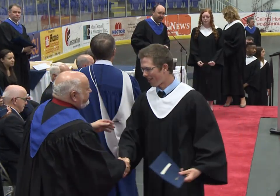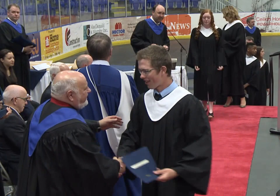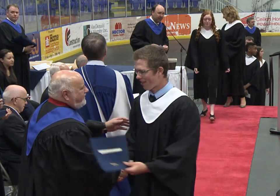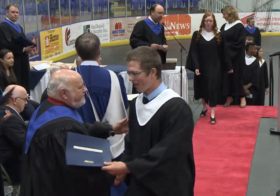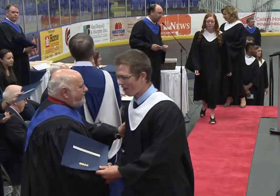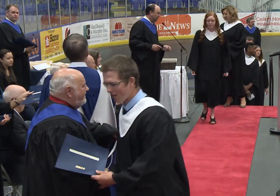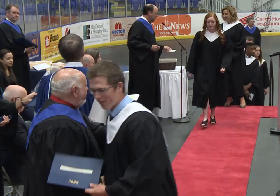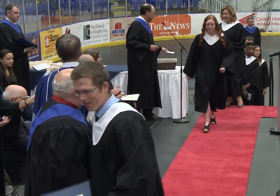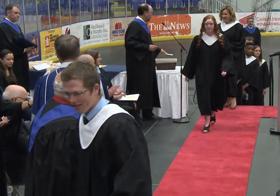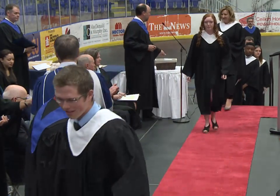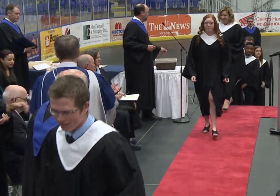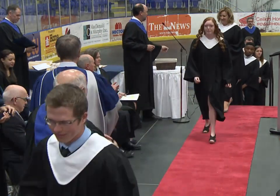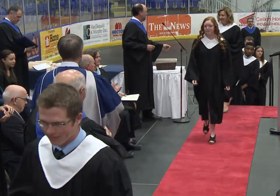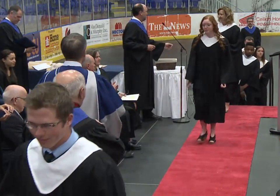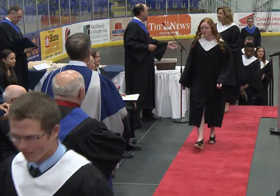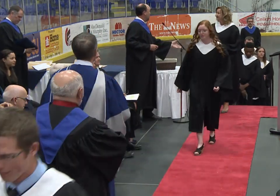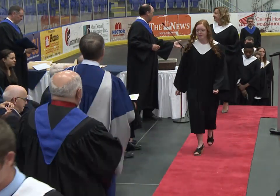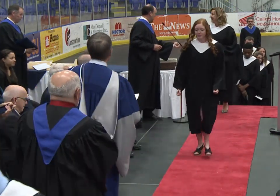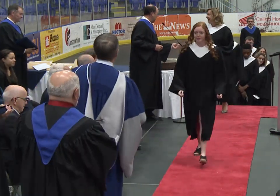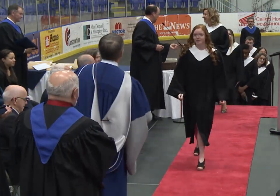Riley Frazier.